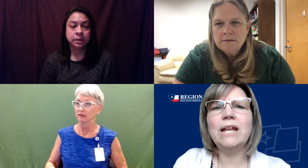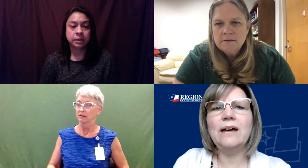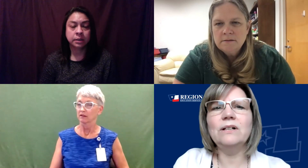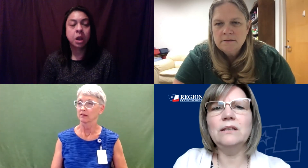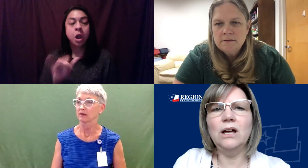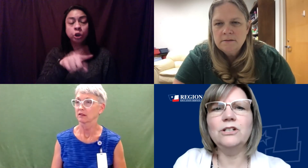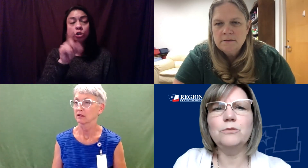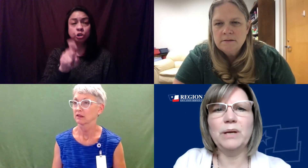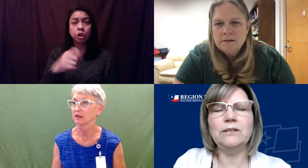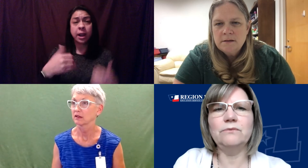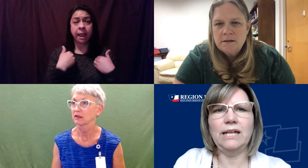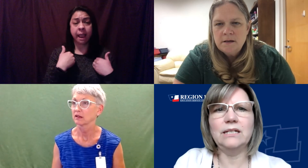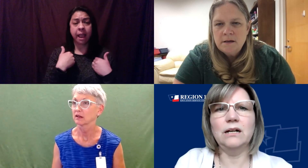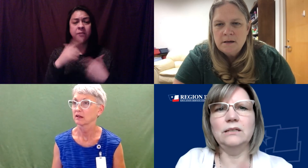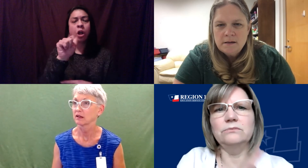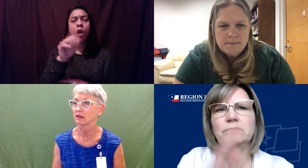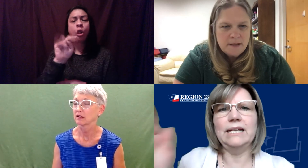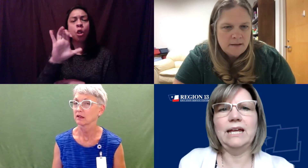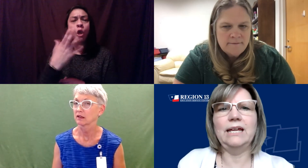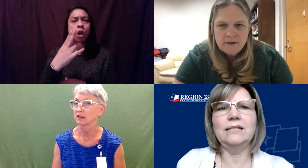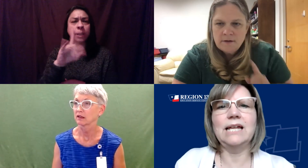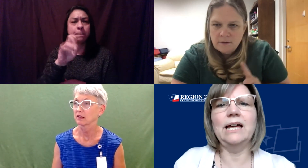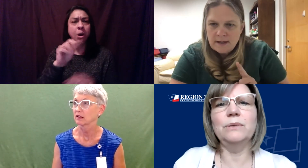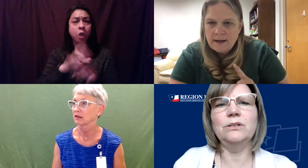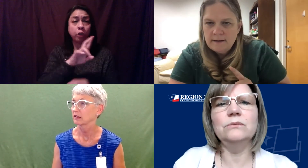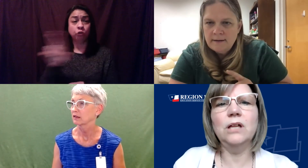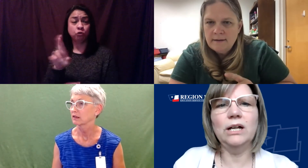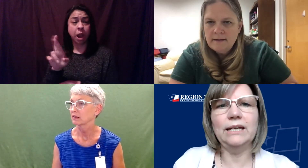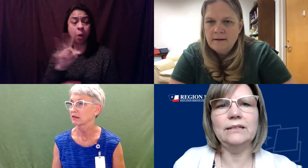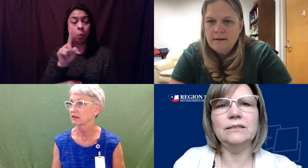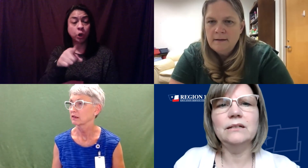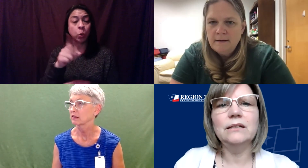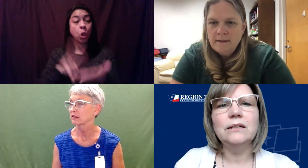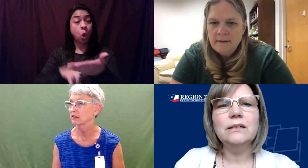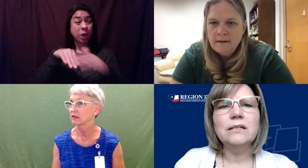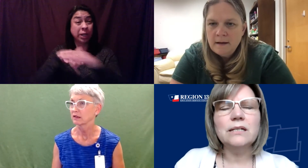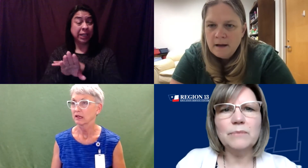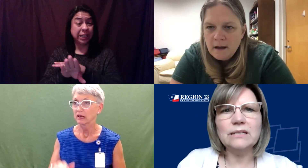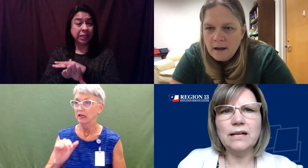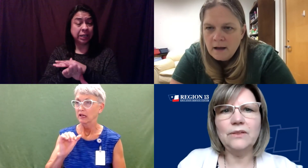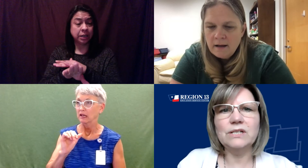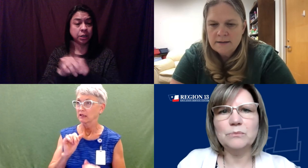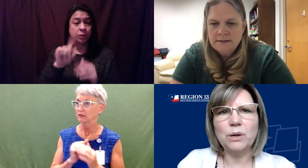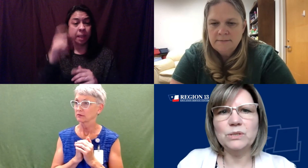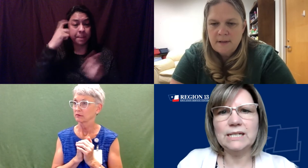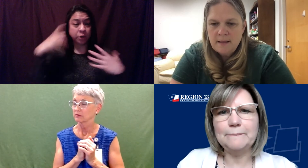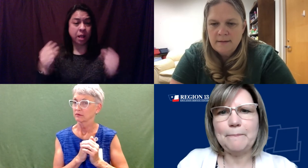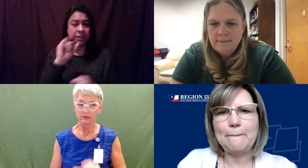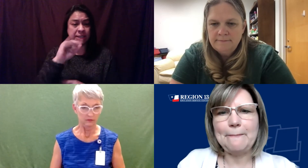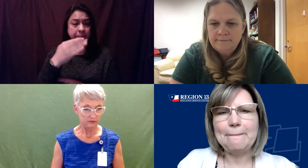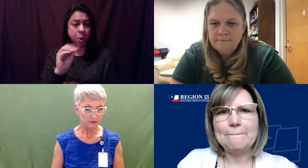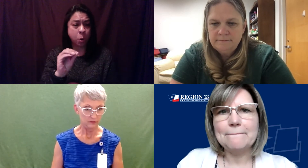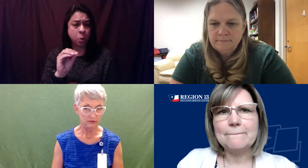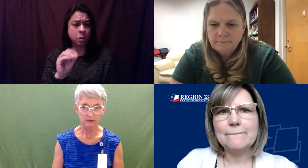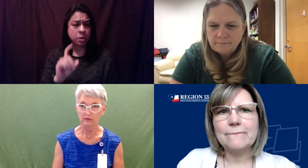You should have a launch button, Randy, on the right-hand side when you log in to the Mental Health Symposium.